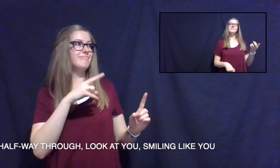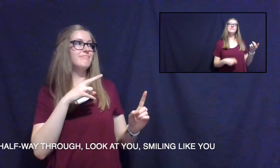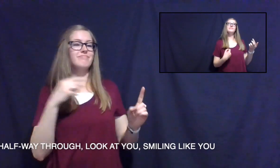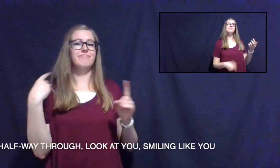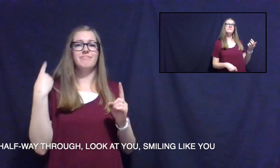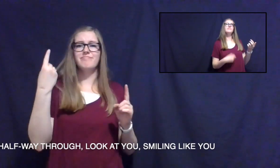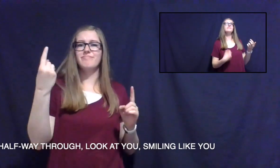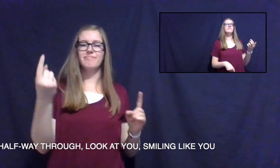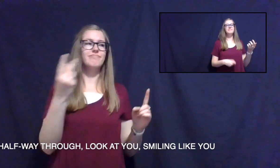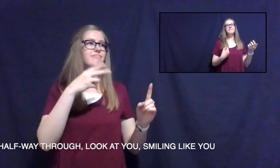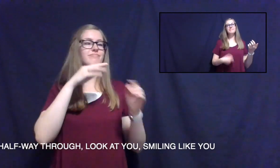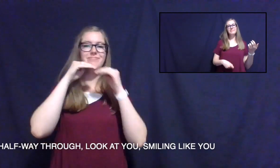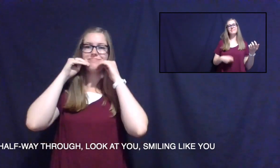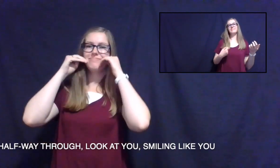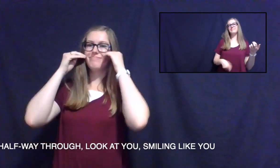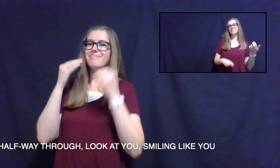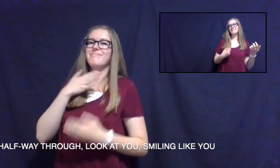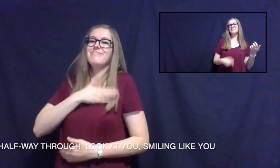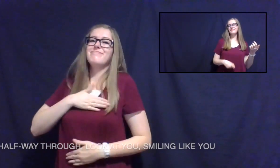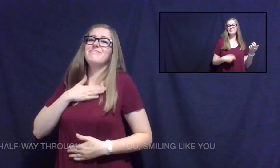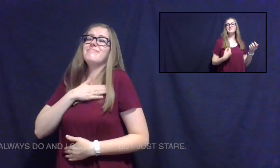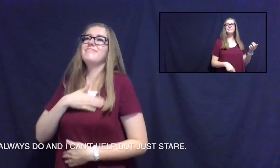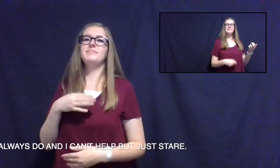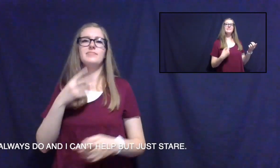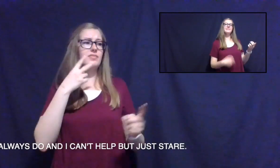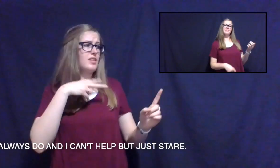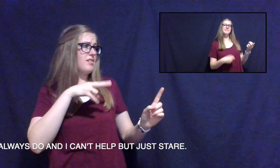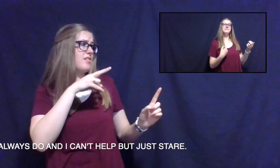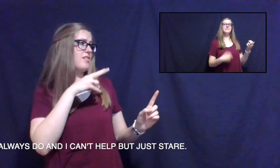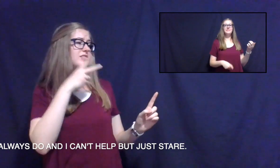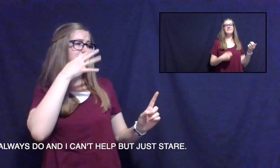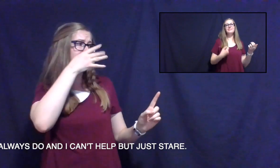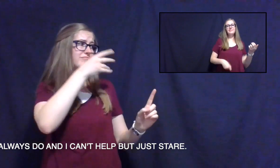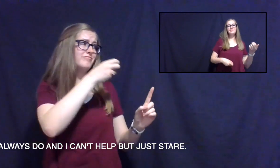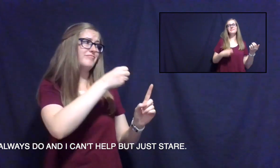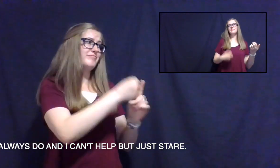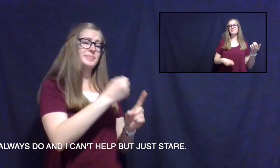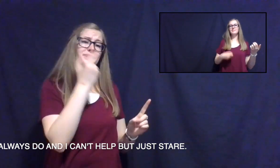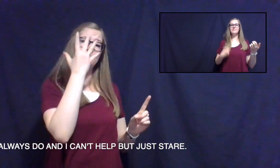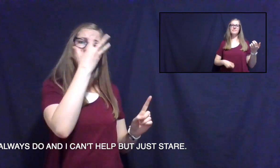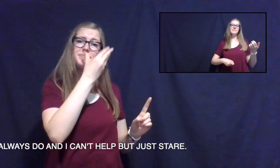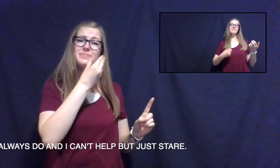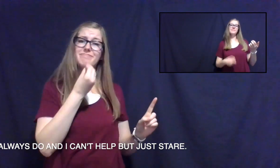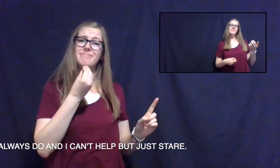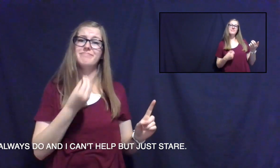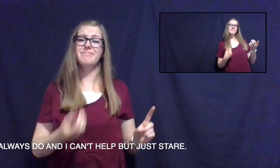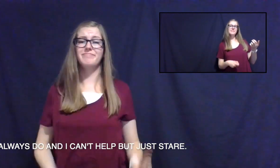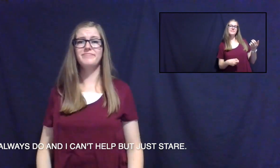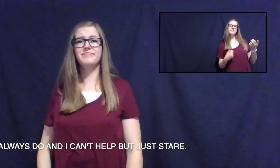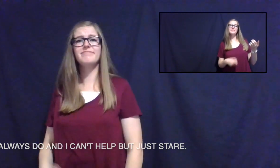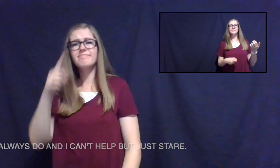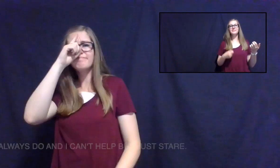Halfway through, look at you Smiling like you always do And I can't help but just stare